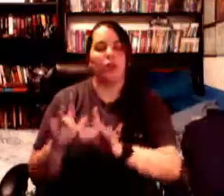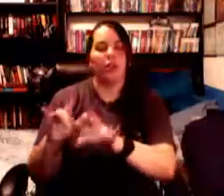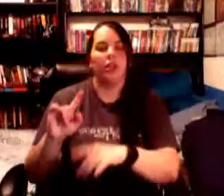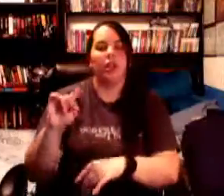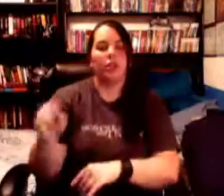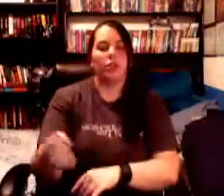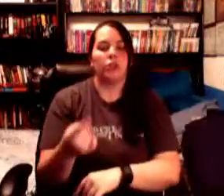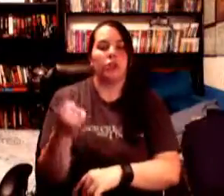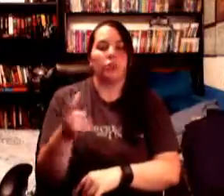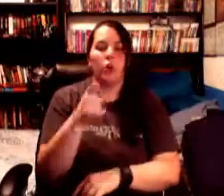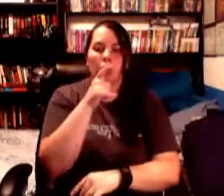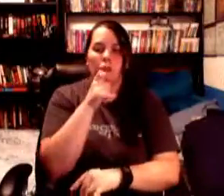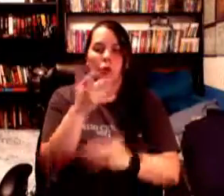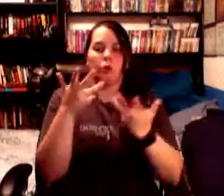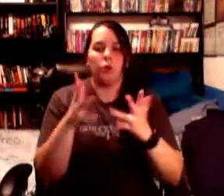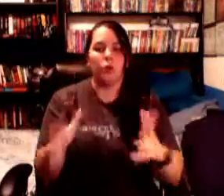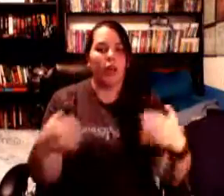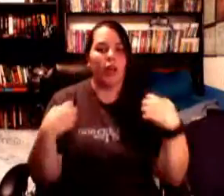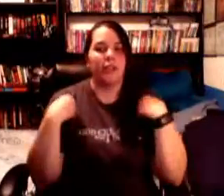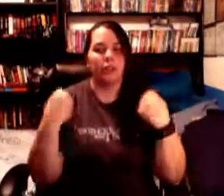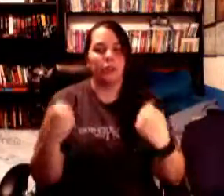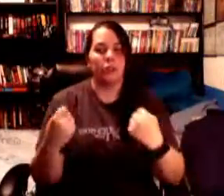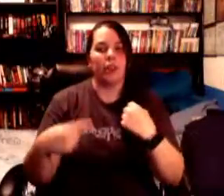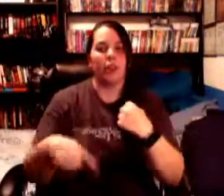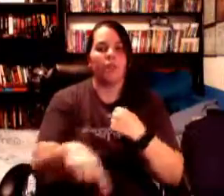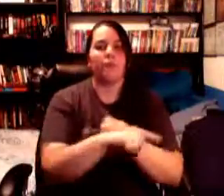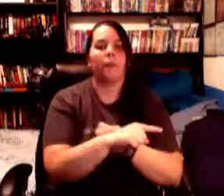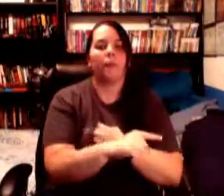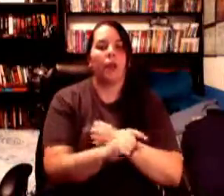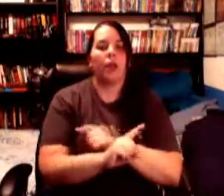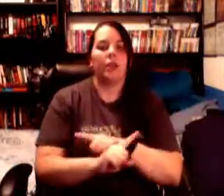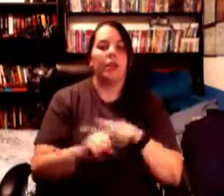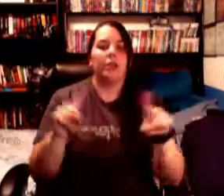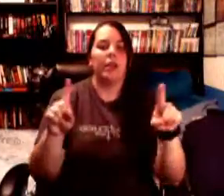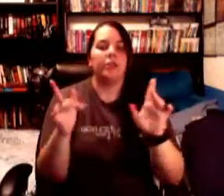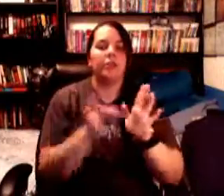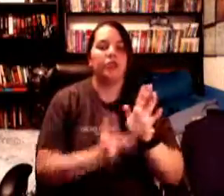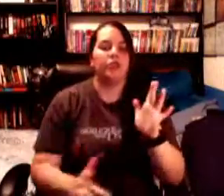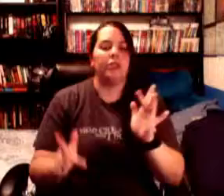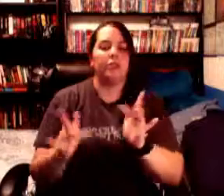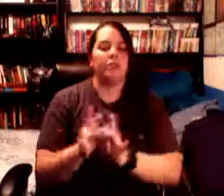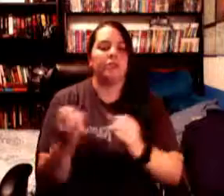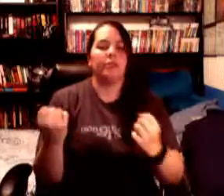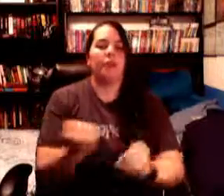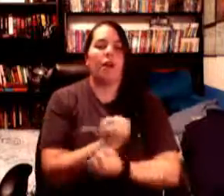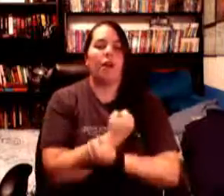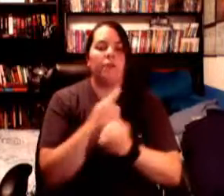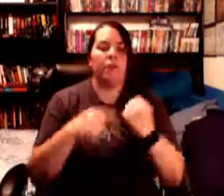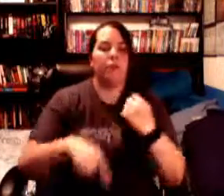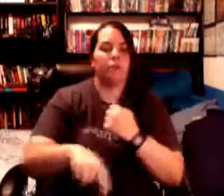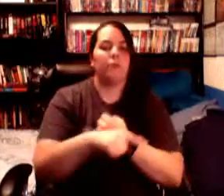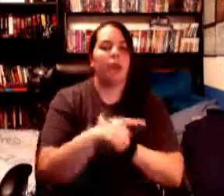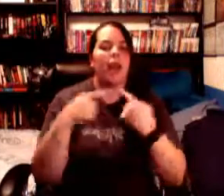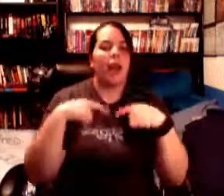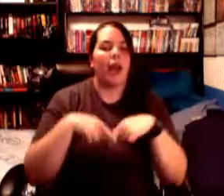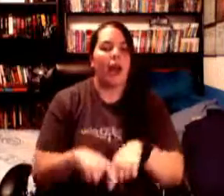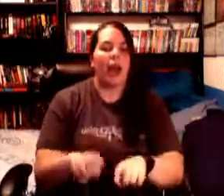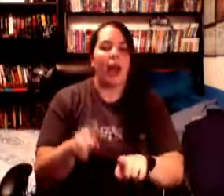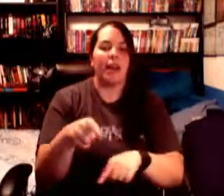mercy to the one who had healed them, yet Jesus loved them